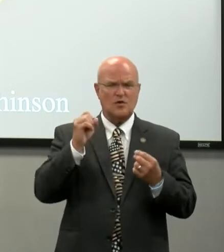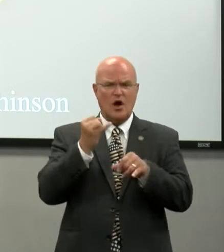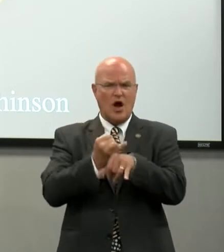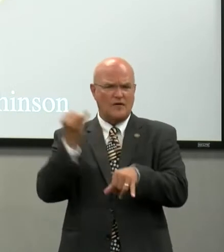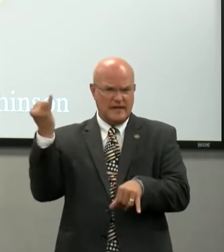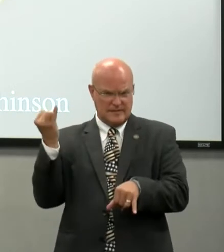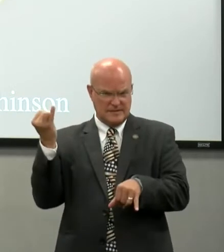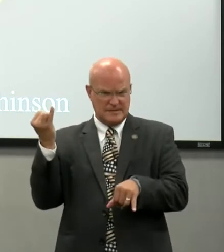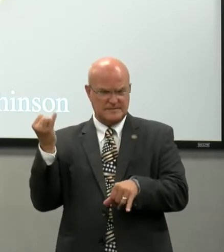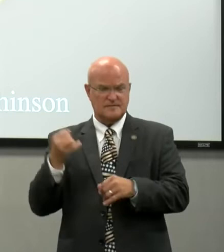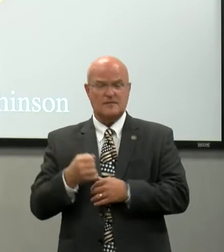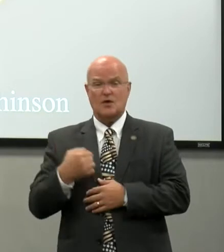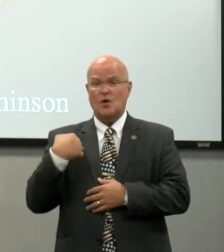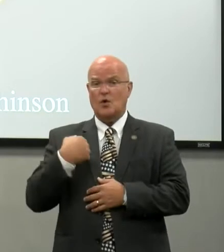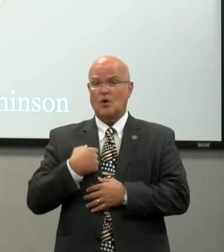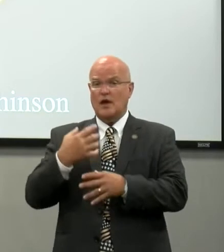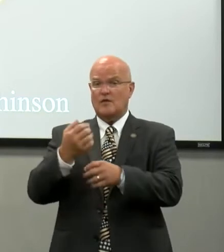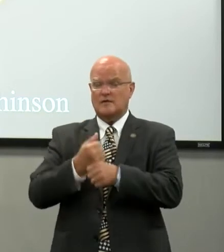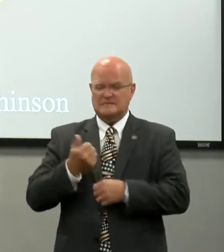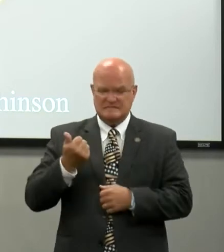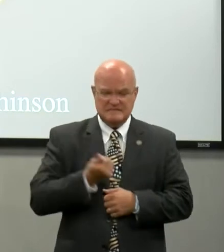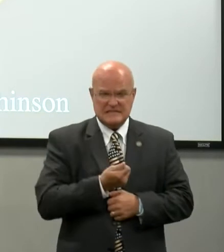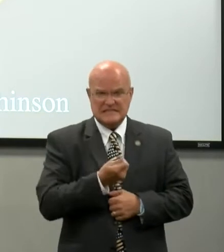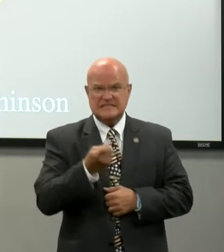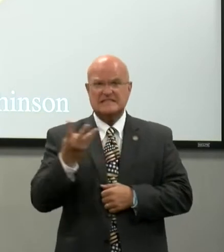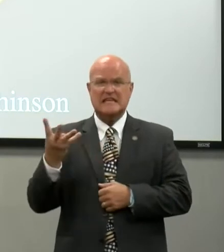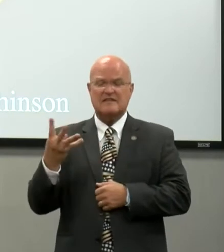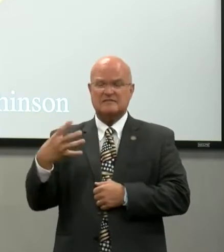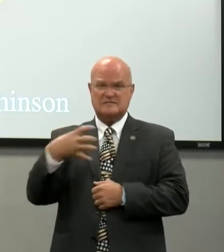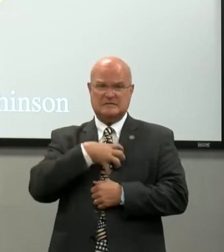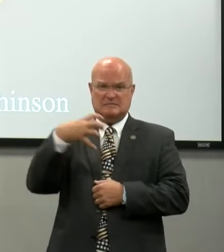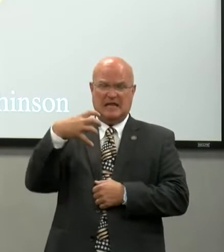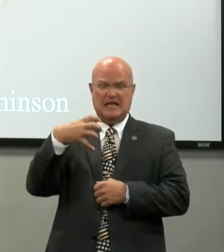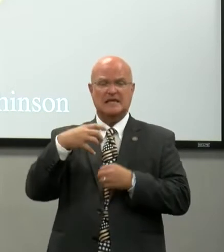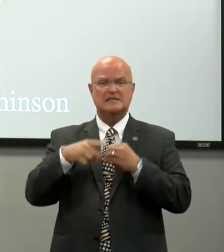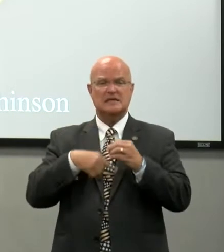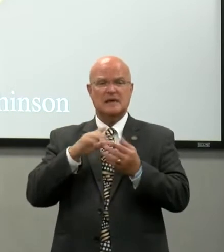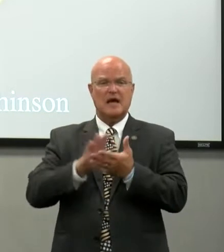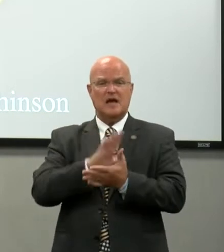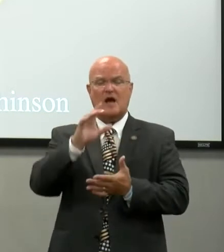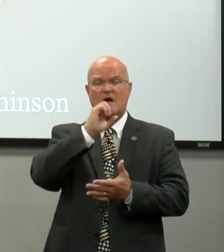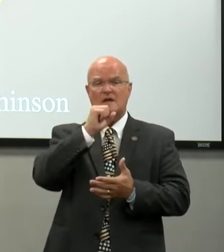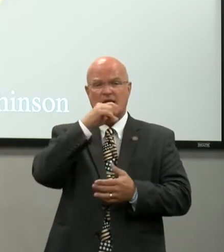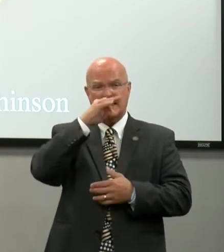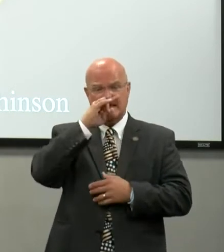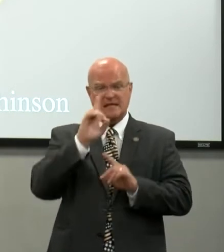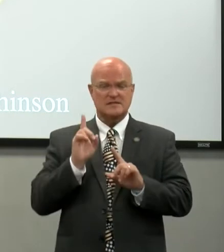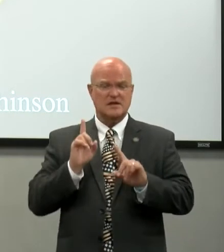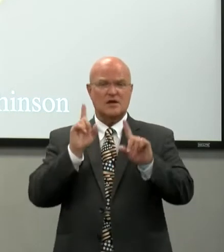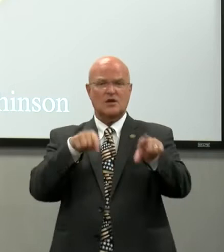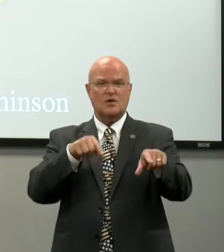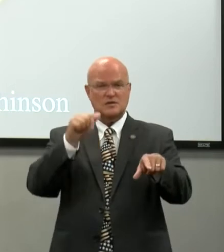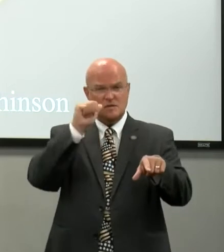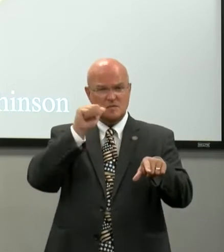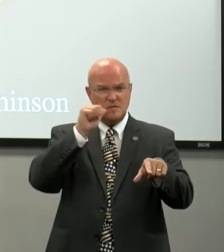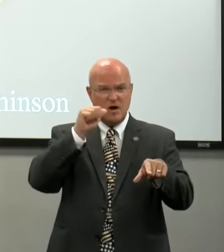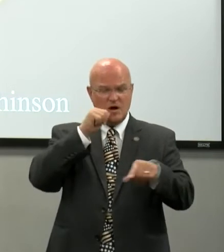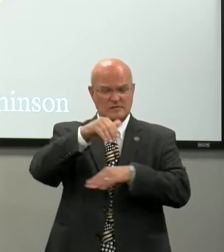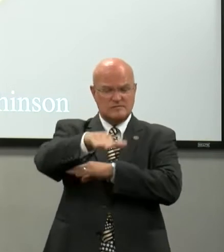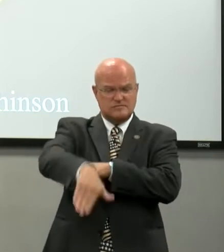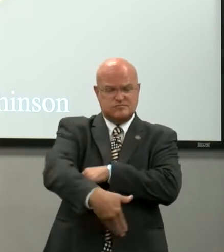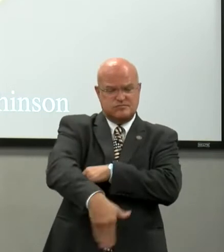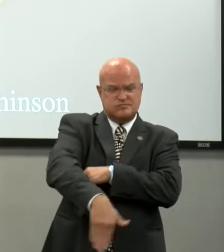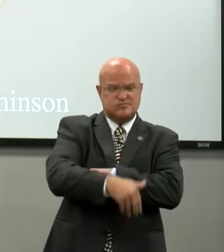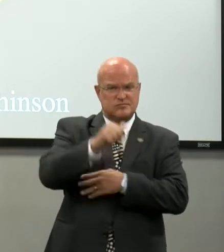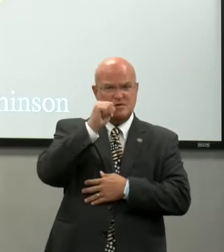campus, we've received several complaints about college-age kids going to bars, late-night